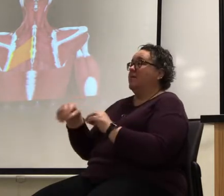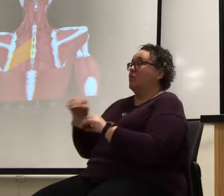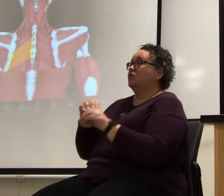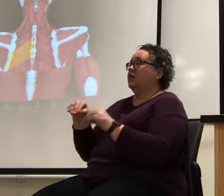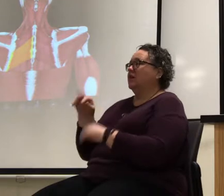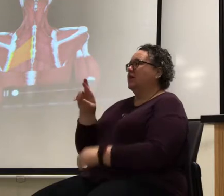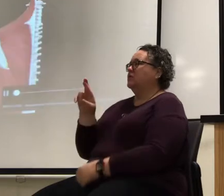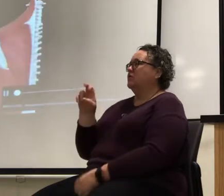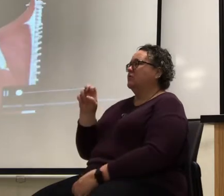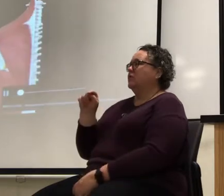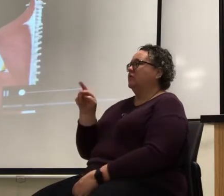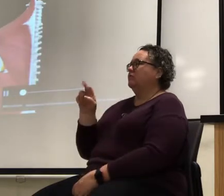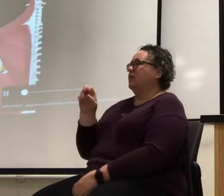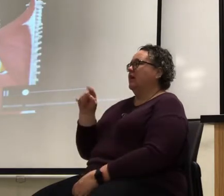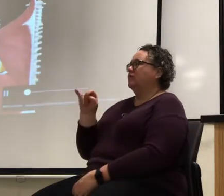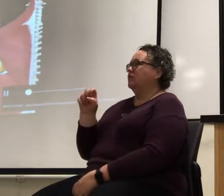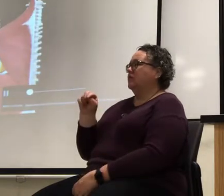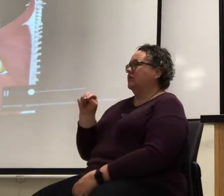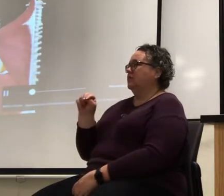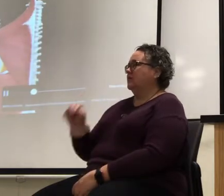Okay.